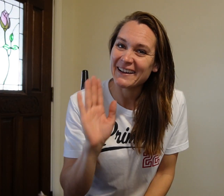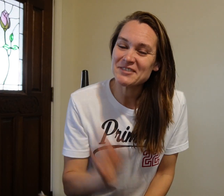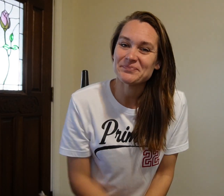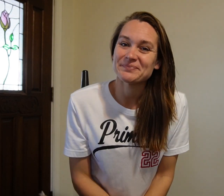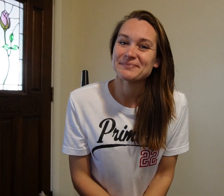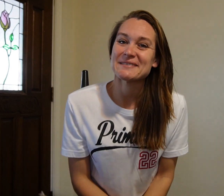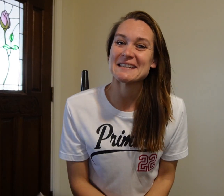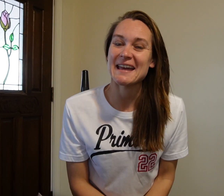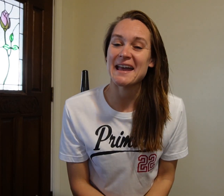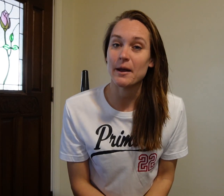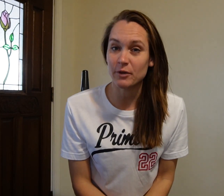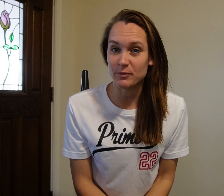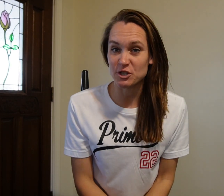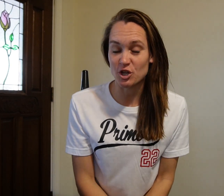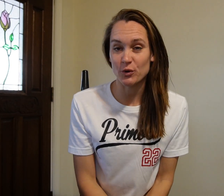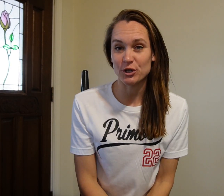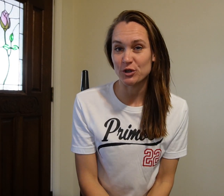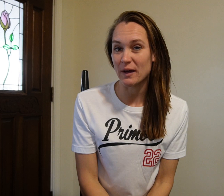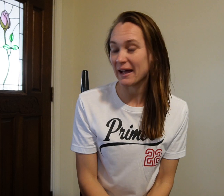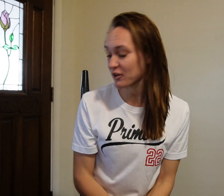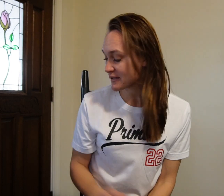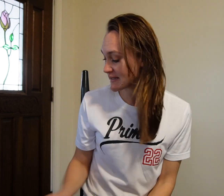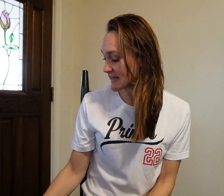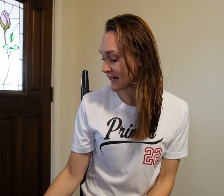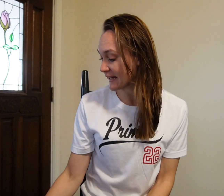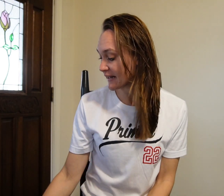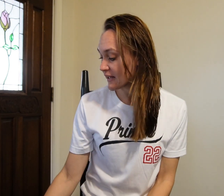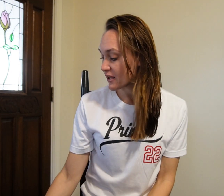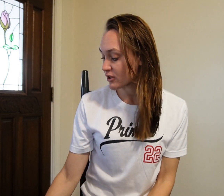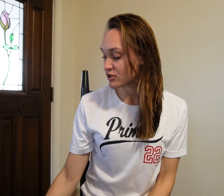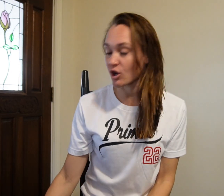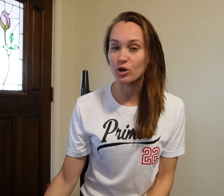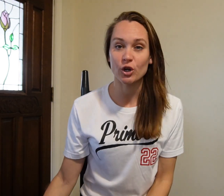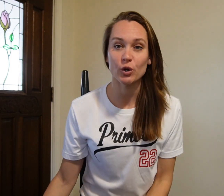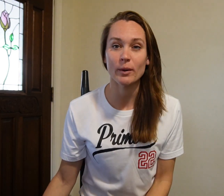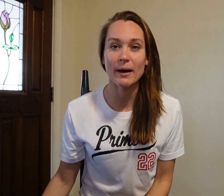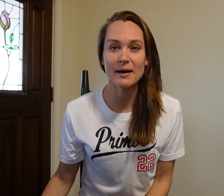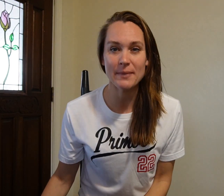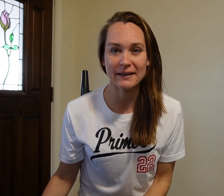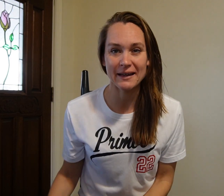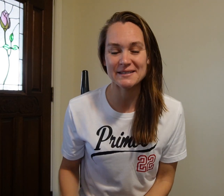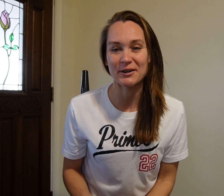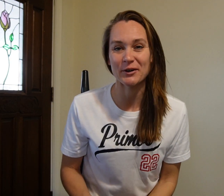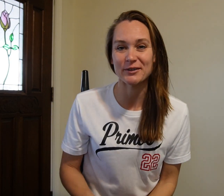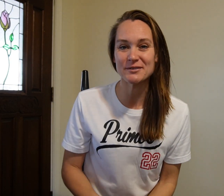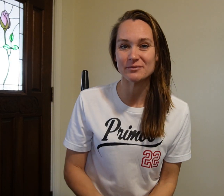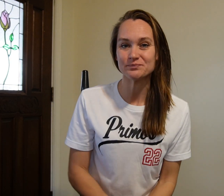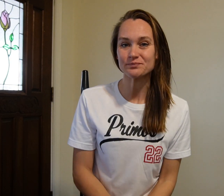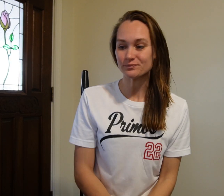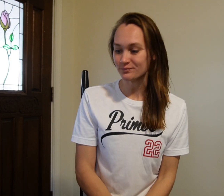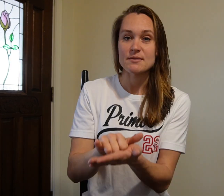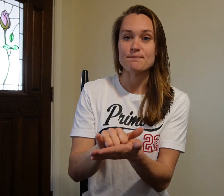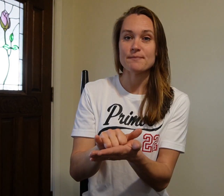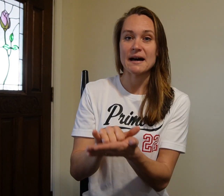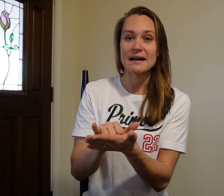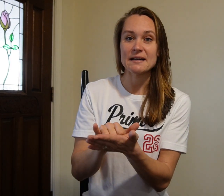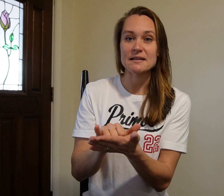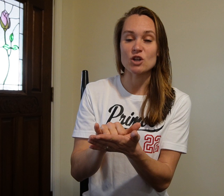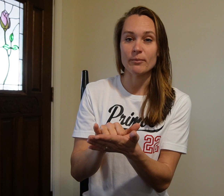Hi! Today I'm going to be showing you how to sign the song Who Am I by Casting Crowns. My dominant